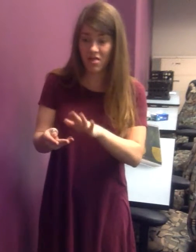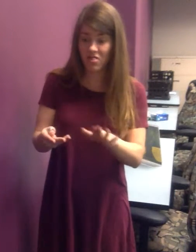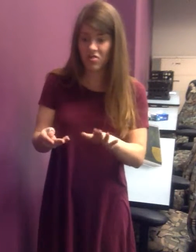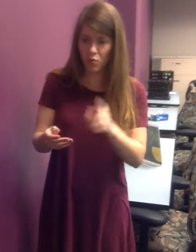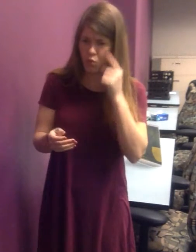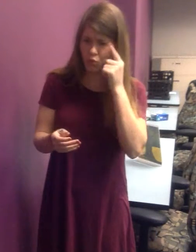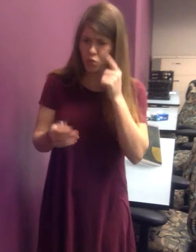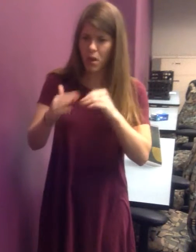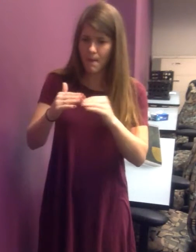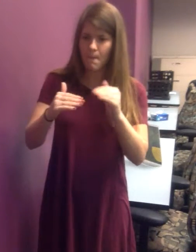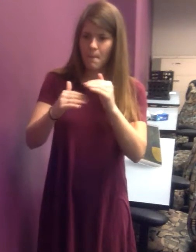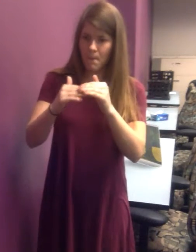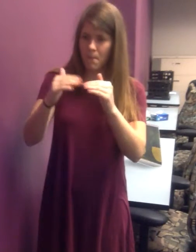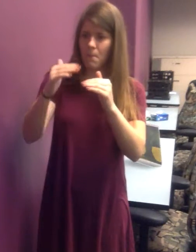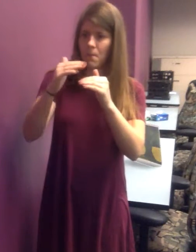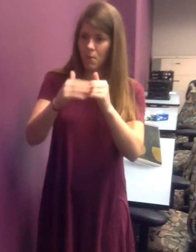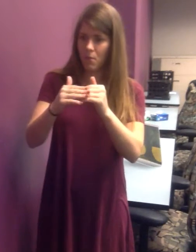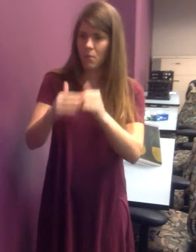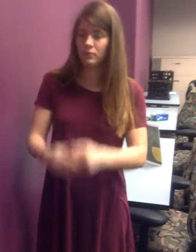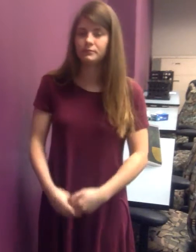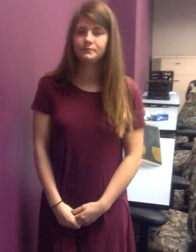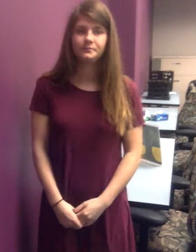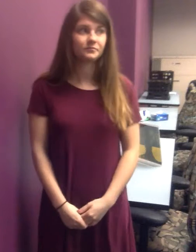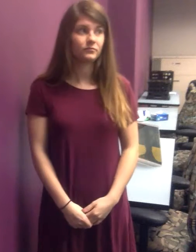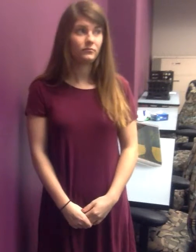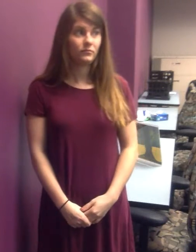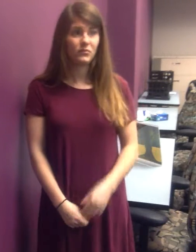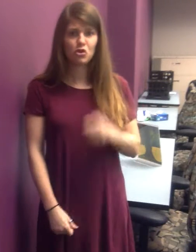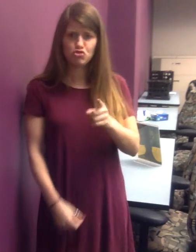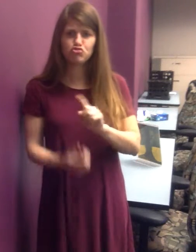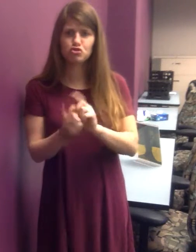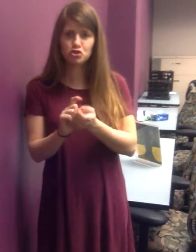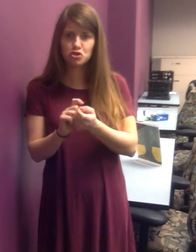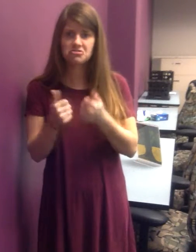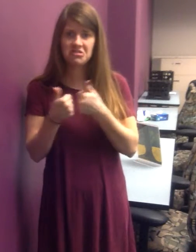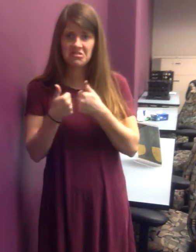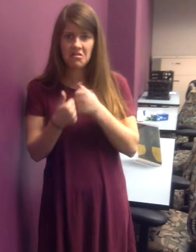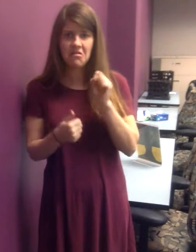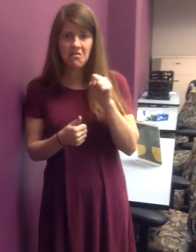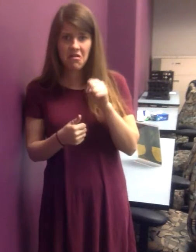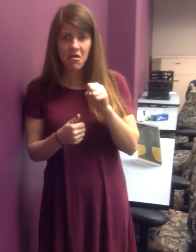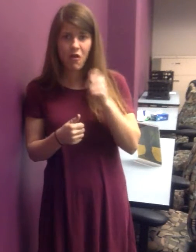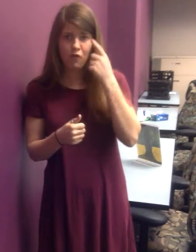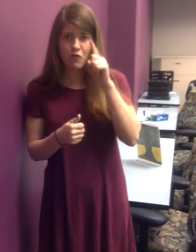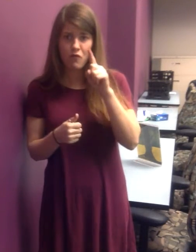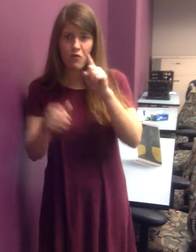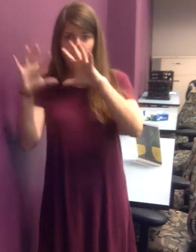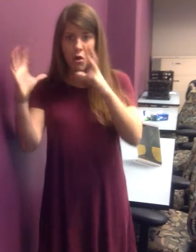really changed the game on global warming. Well, I certainly hope so. These political messengers rely on a small group